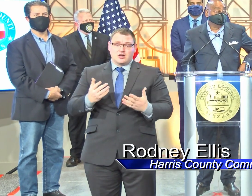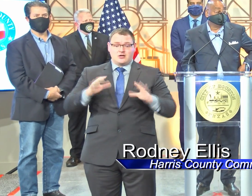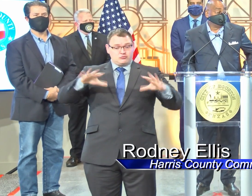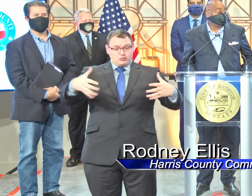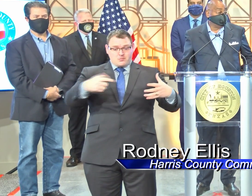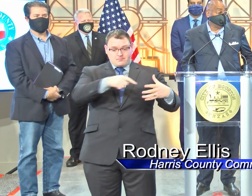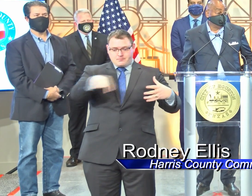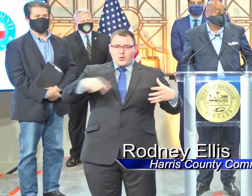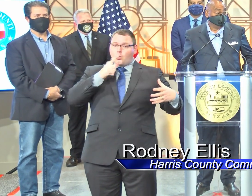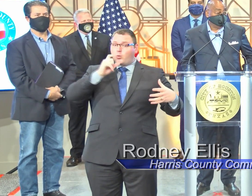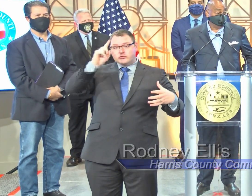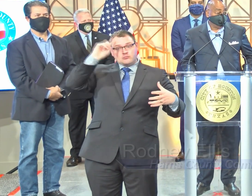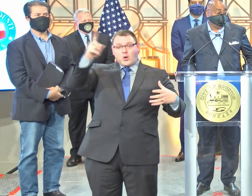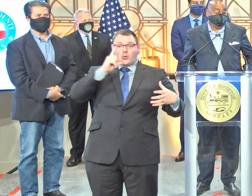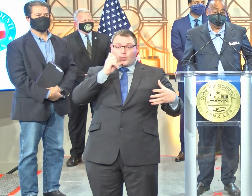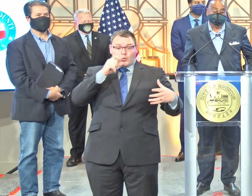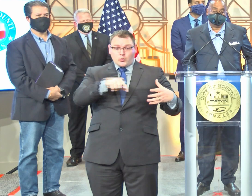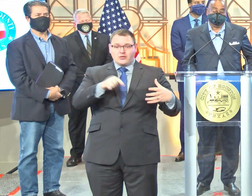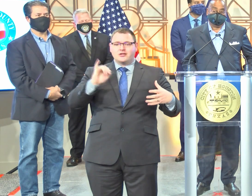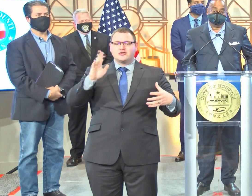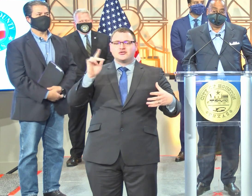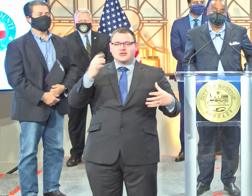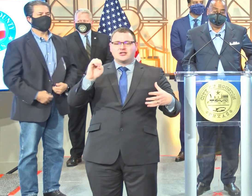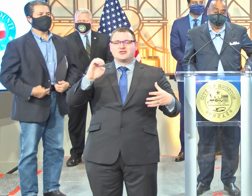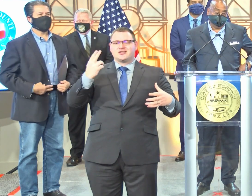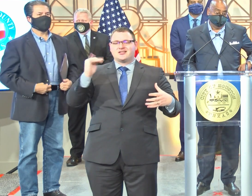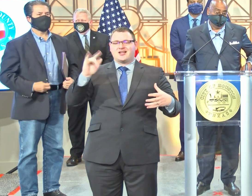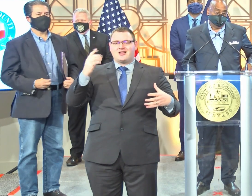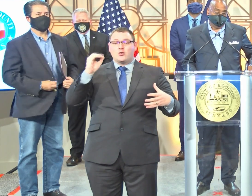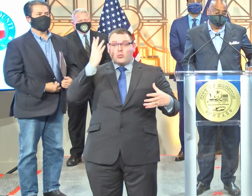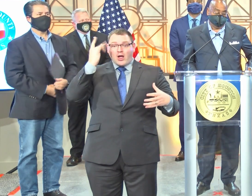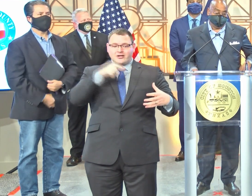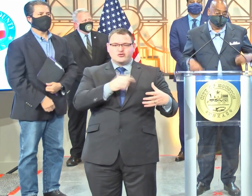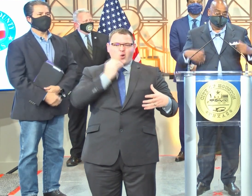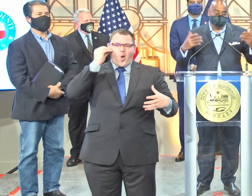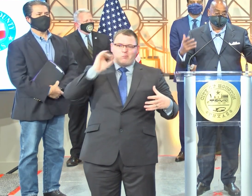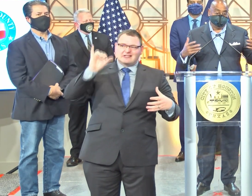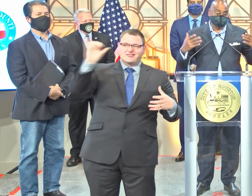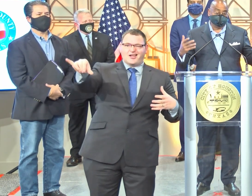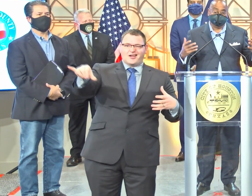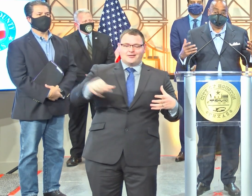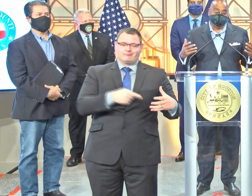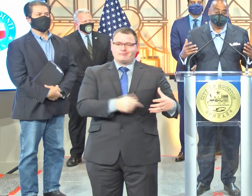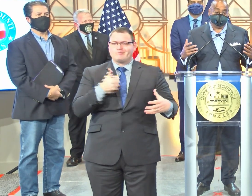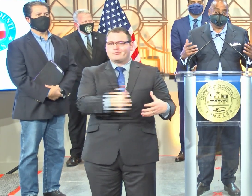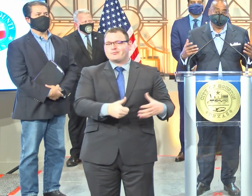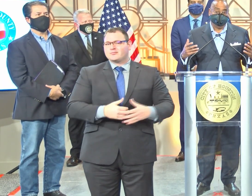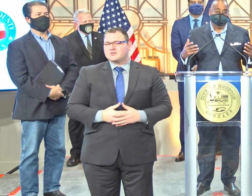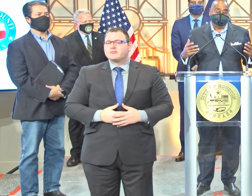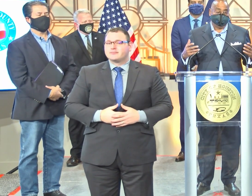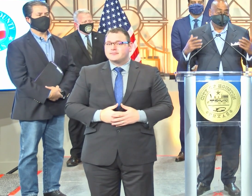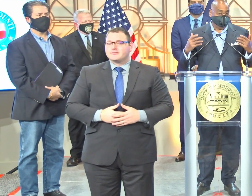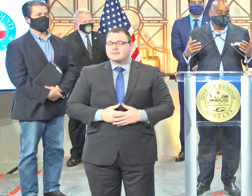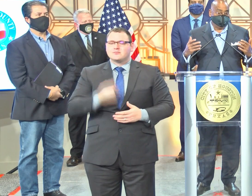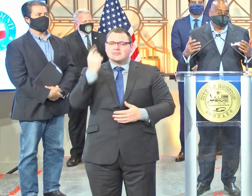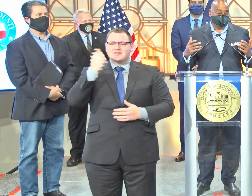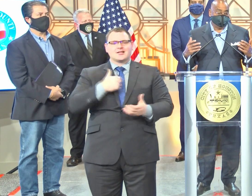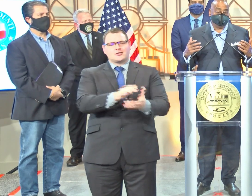specific example of phenomenal progress that can happen when you collaborate. Thank you very much.